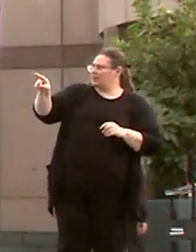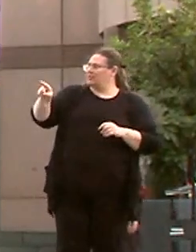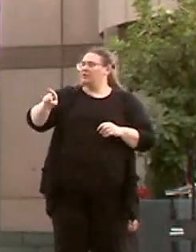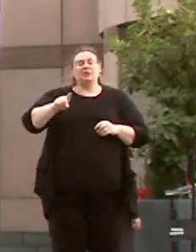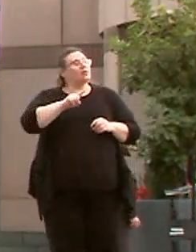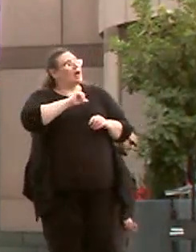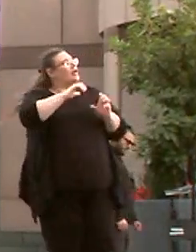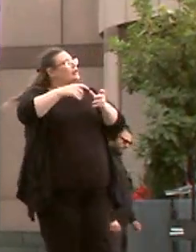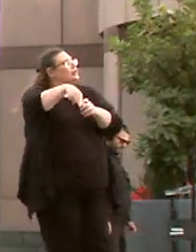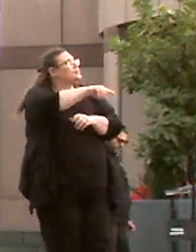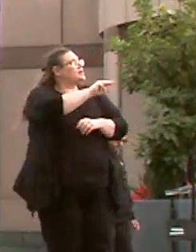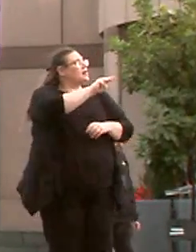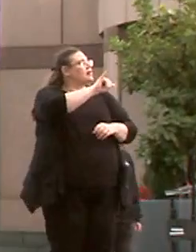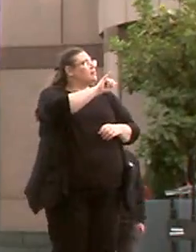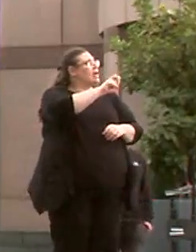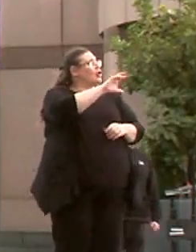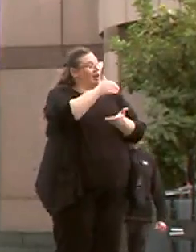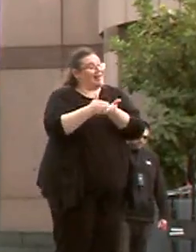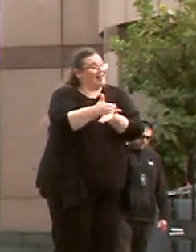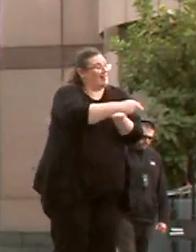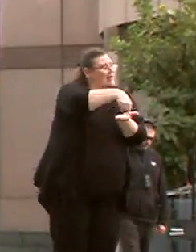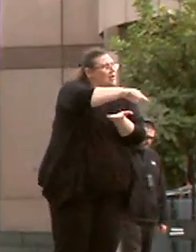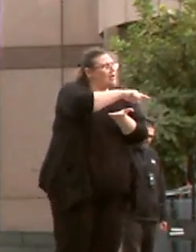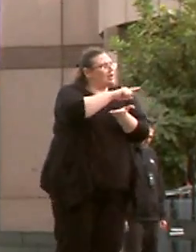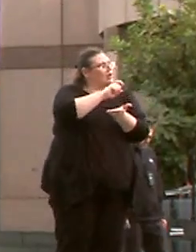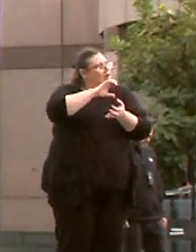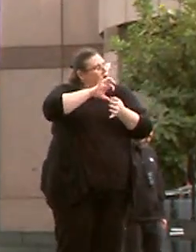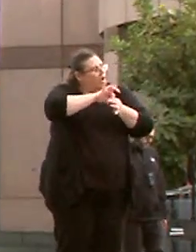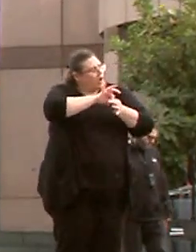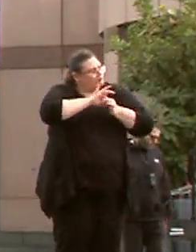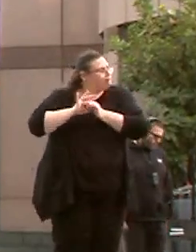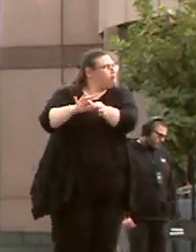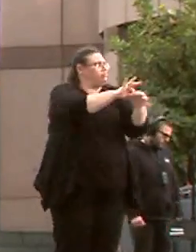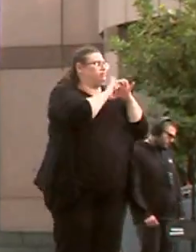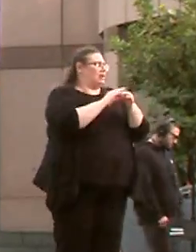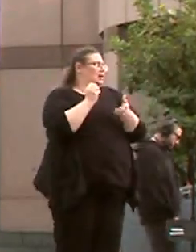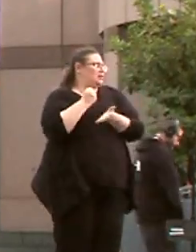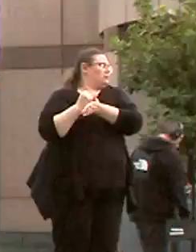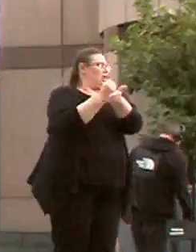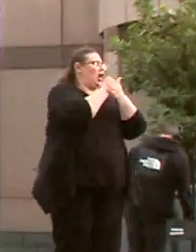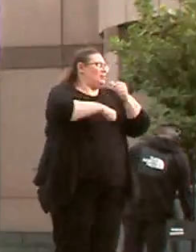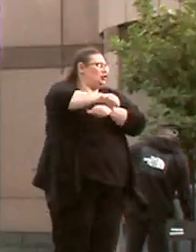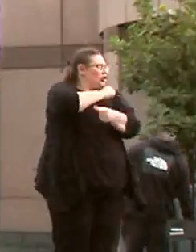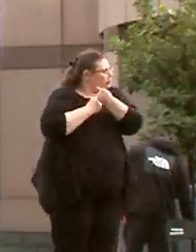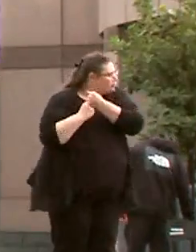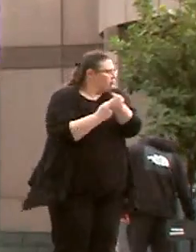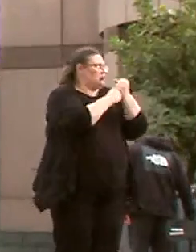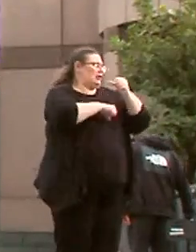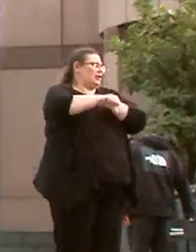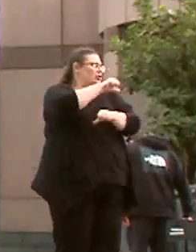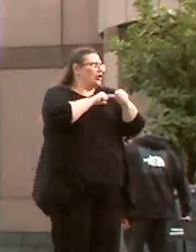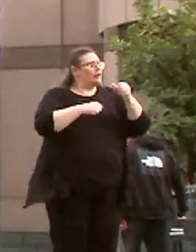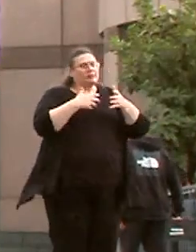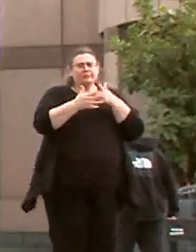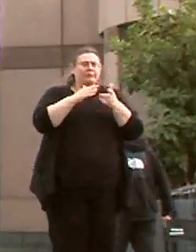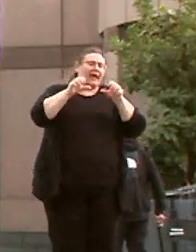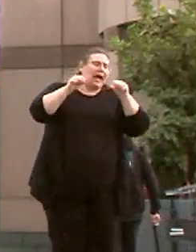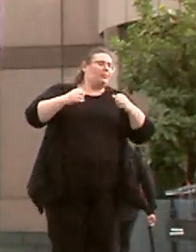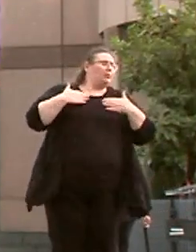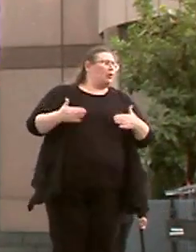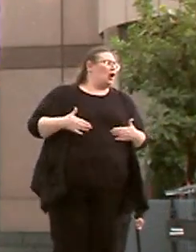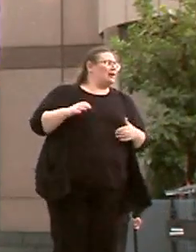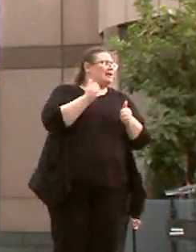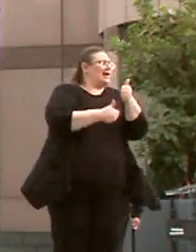minority groups, we need to come together. We need to be allies to one another. We need to help each other. And even if there are able-bodied executives